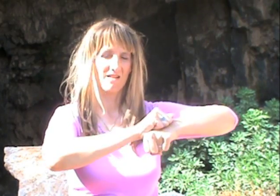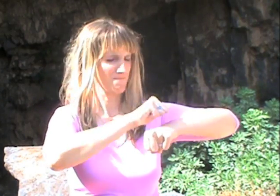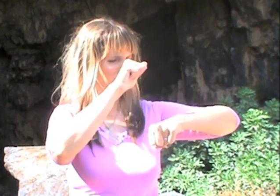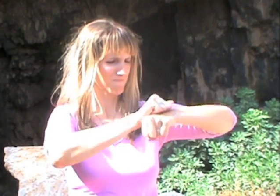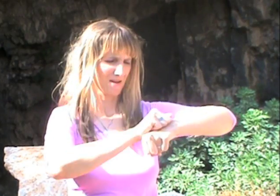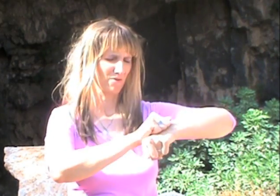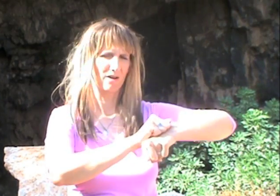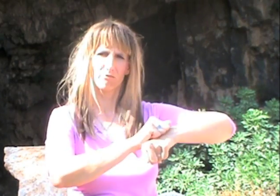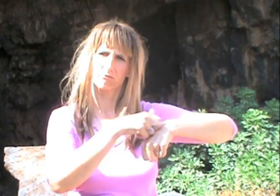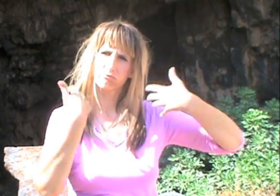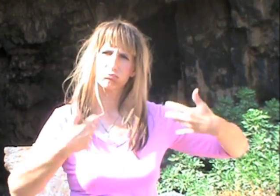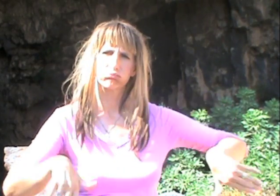And on the rock,